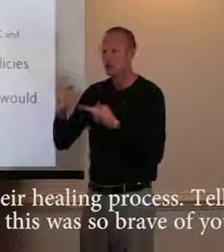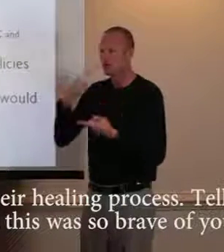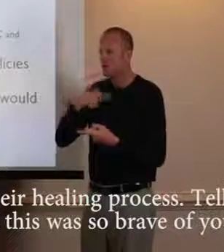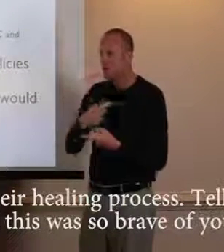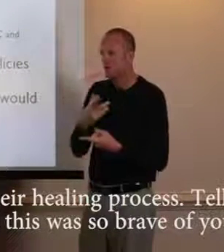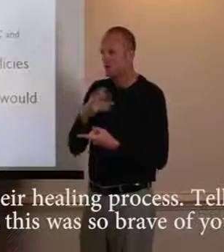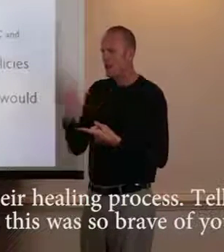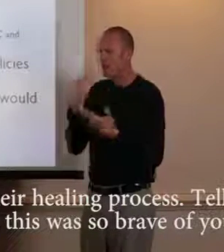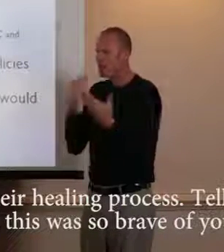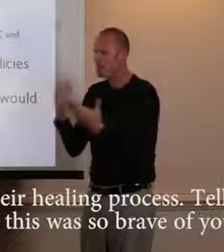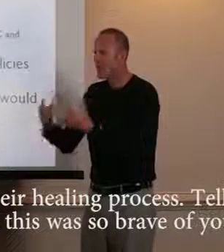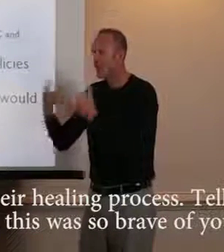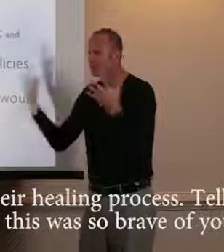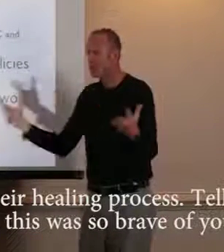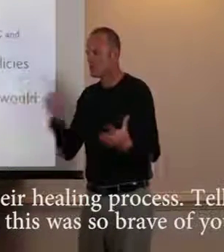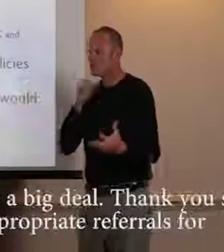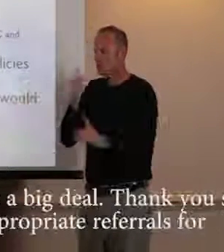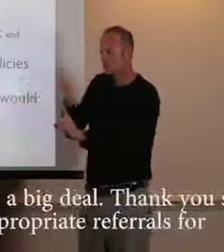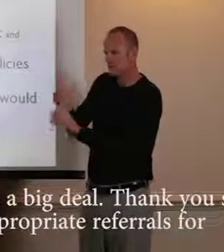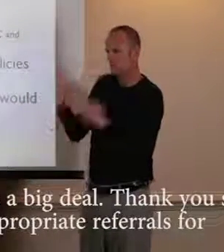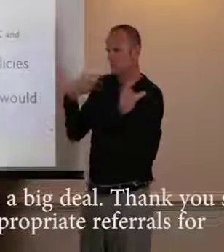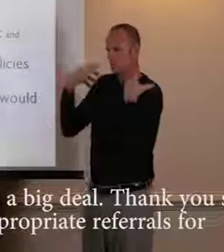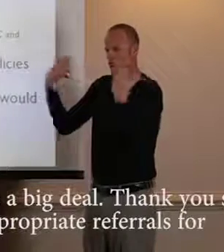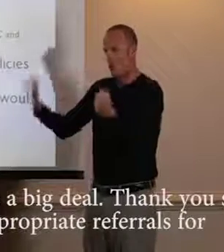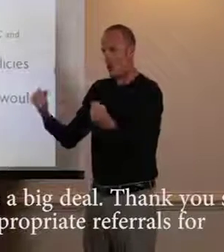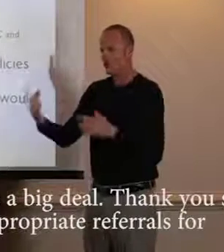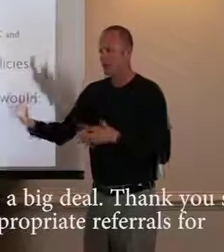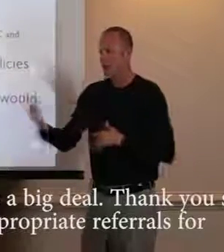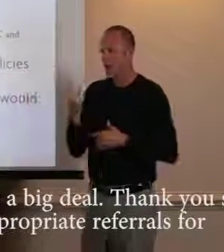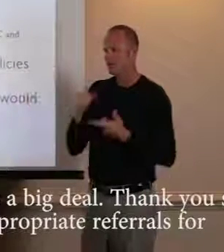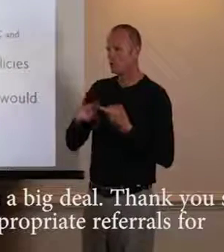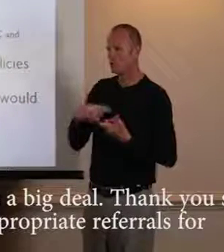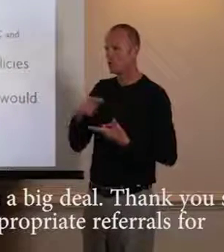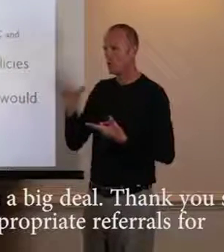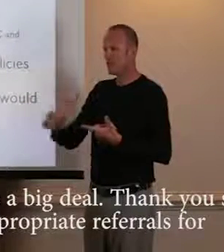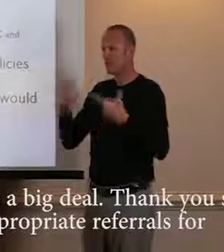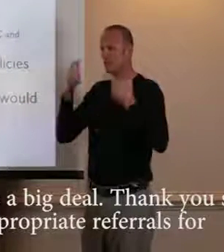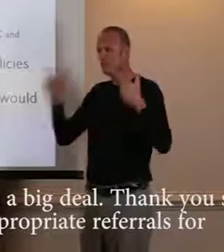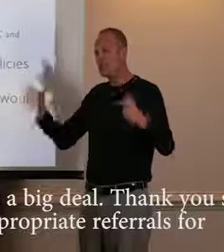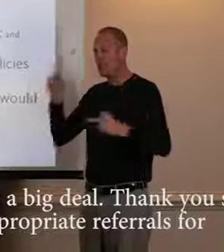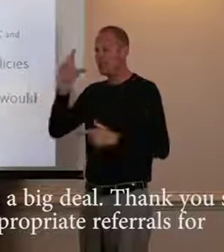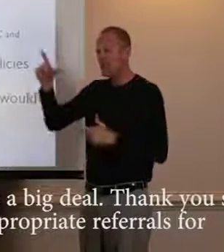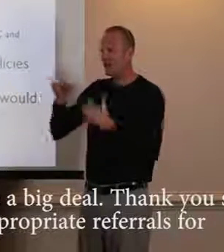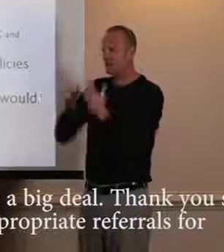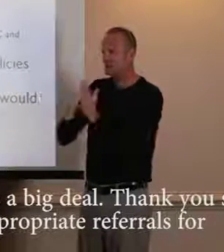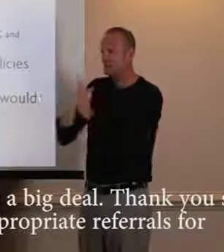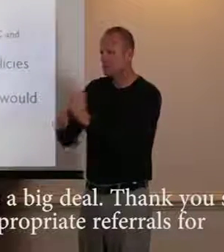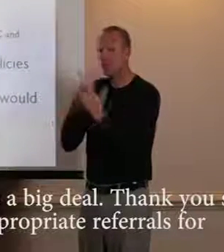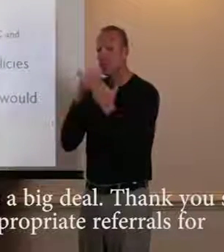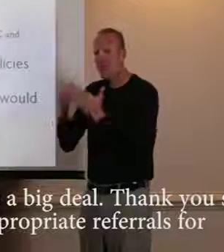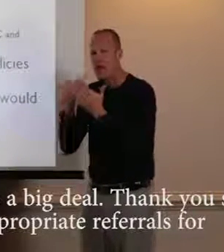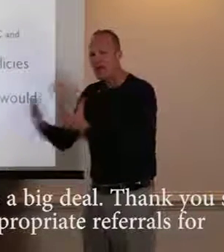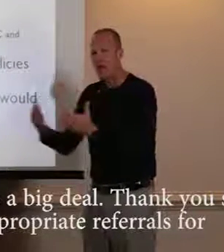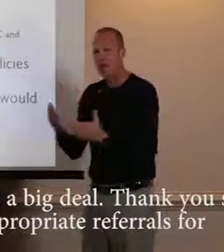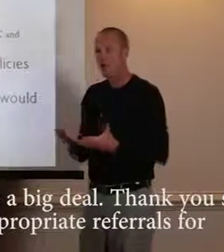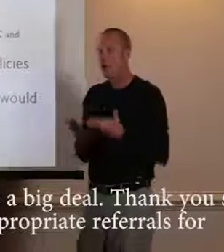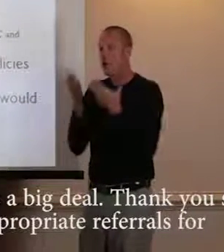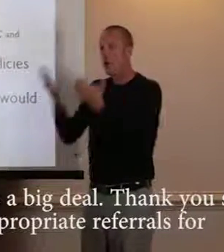much, and this was so brave of you for coming forward. This was a big deal. Thank you so much. And offer them the appropriate referrals